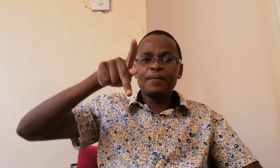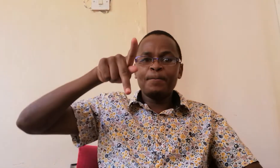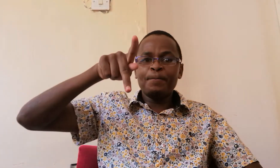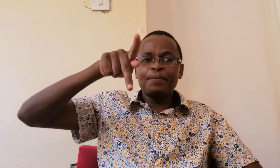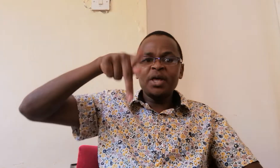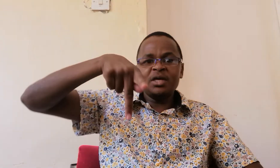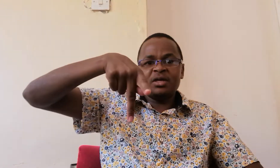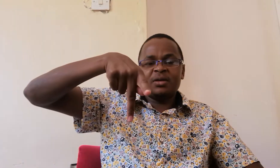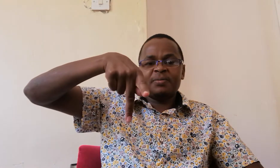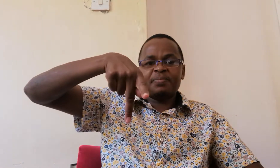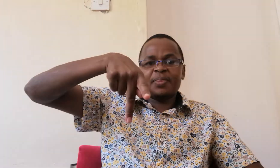P,